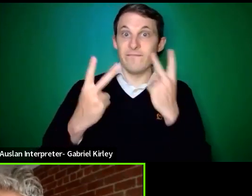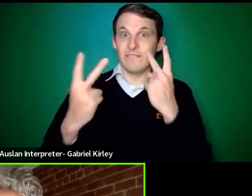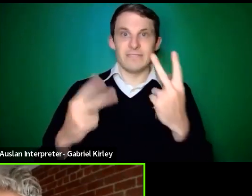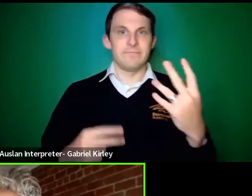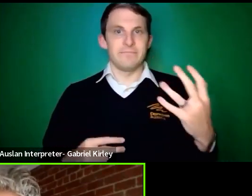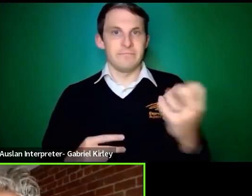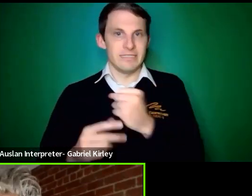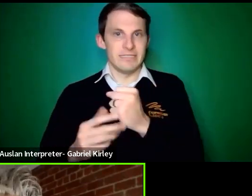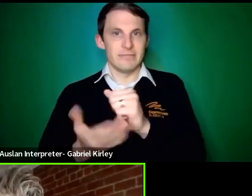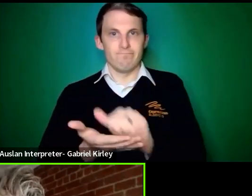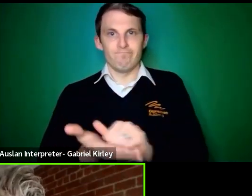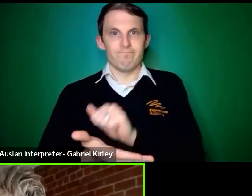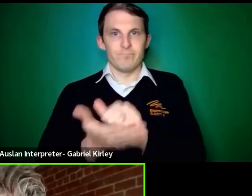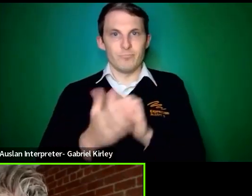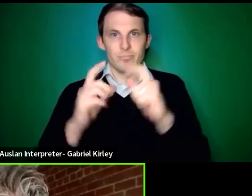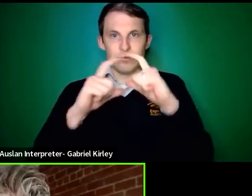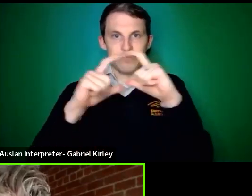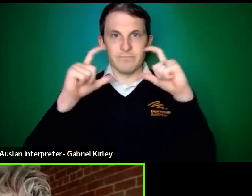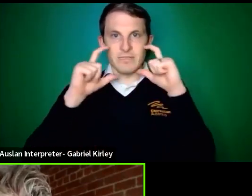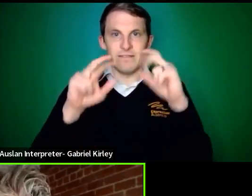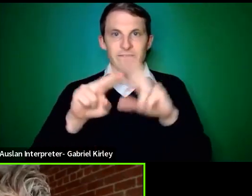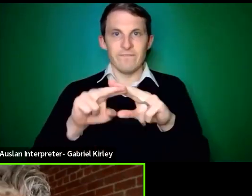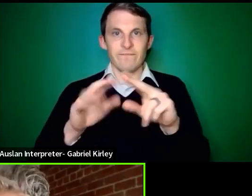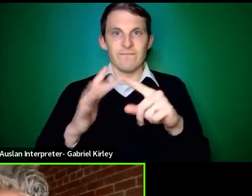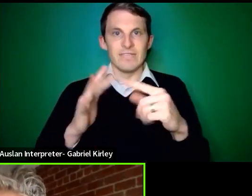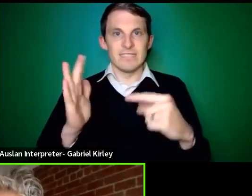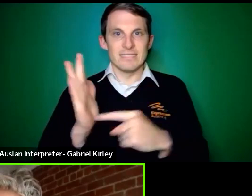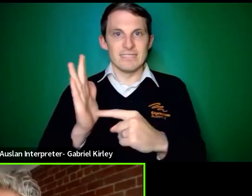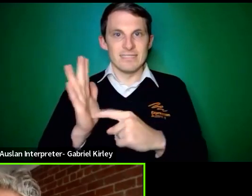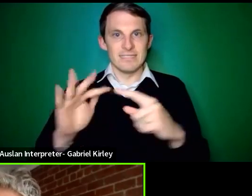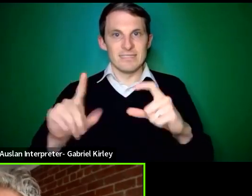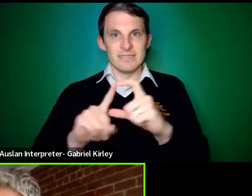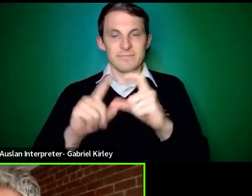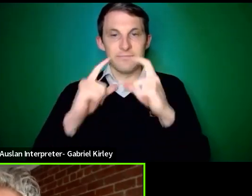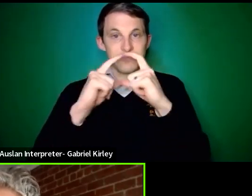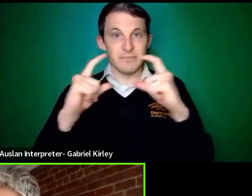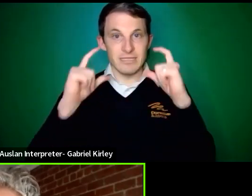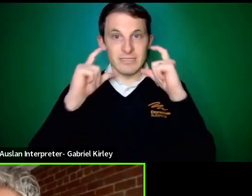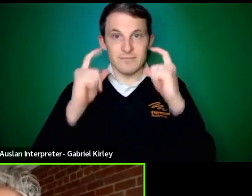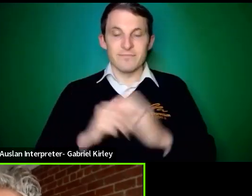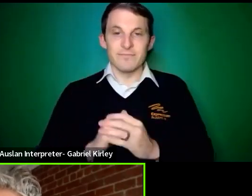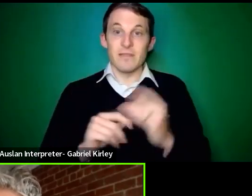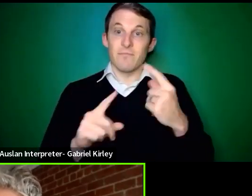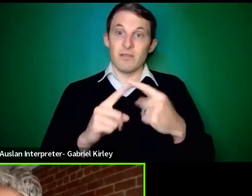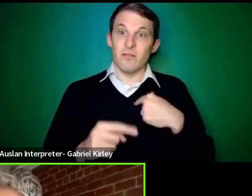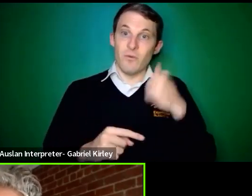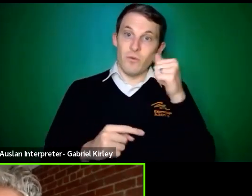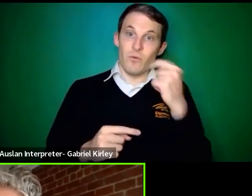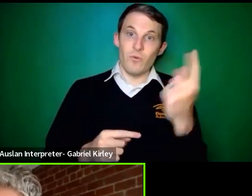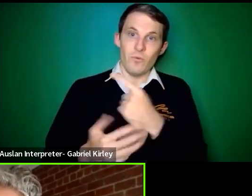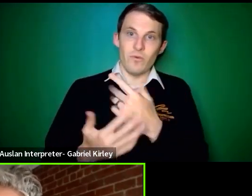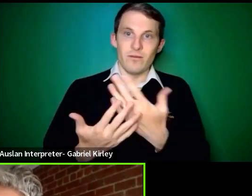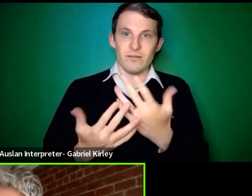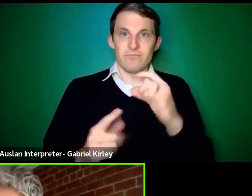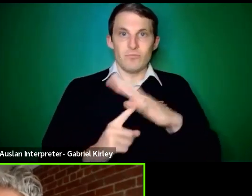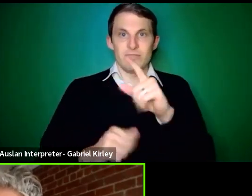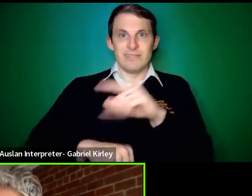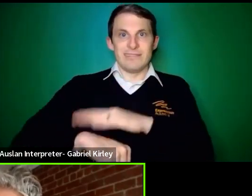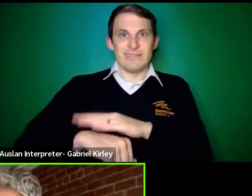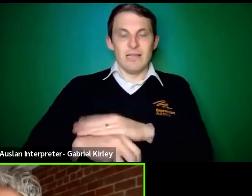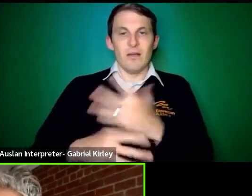her in that sort of setting. And I know how much we like to actually hold our loved ones, particularly at challenging health